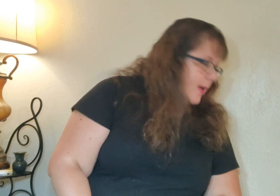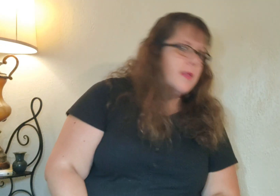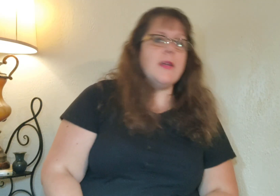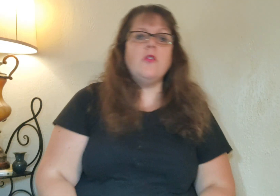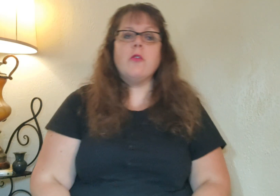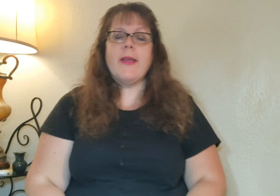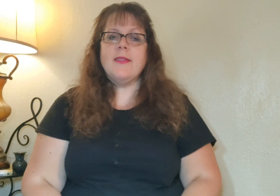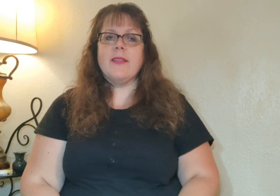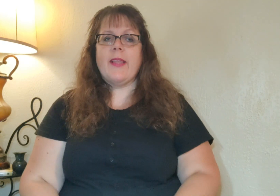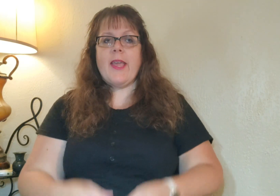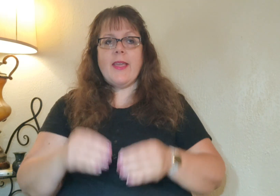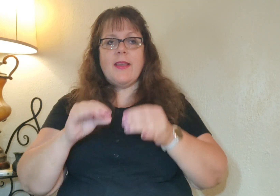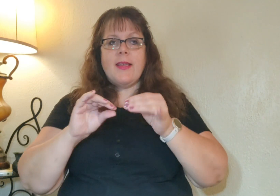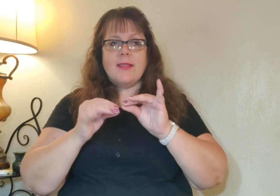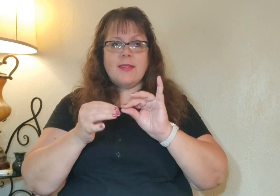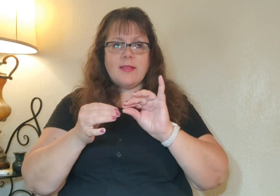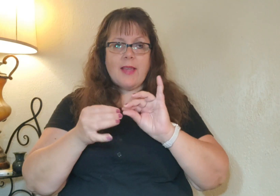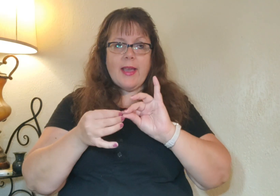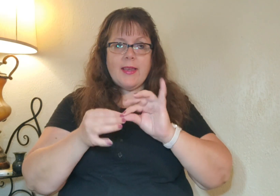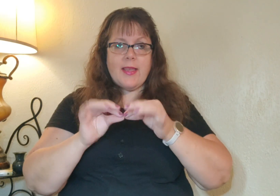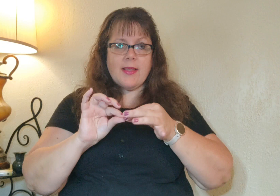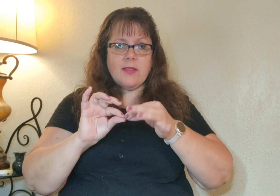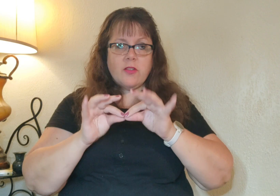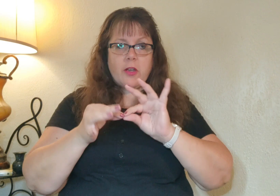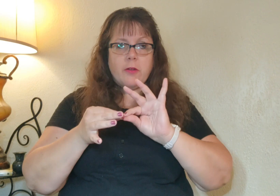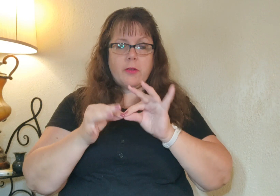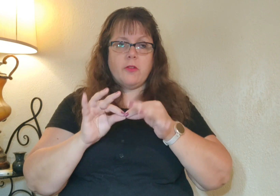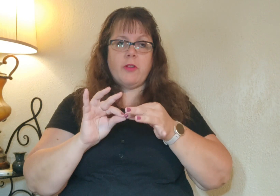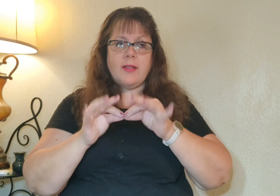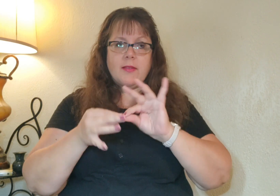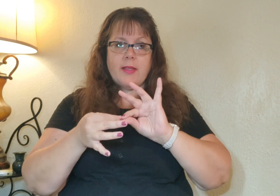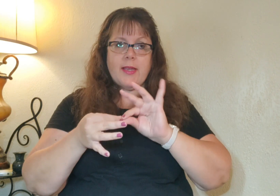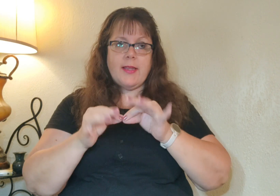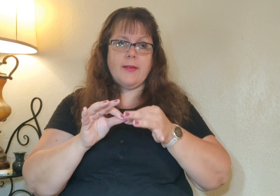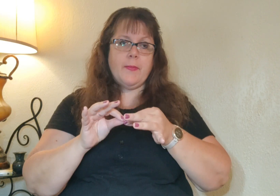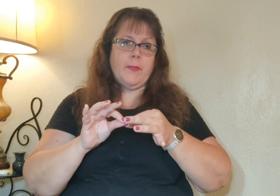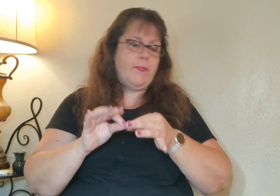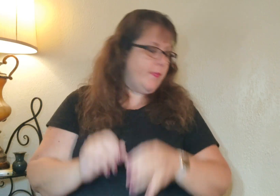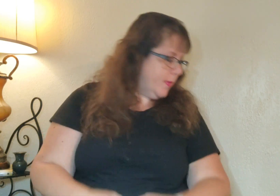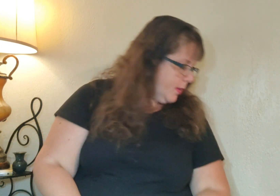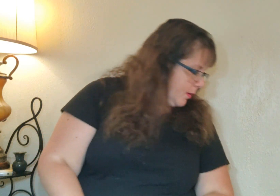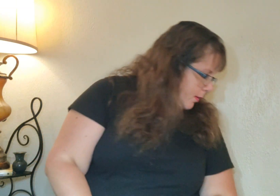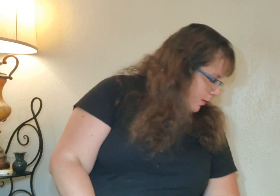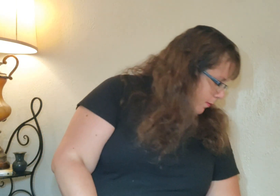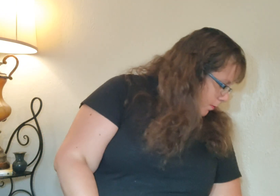And then translate is signing, so you're translating.